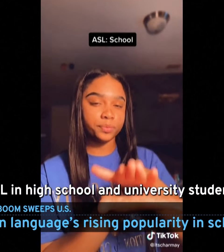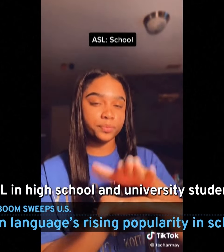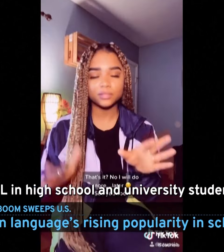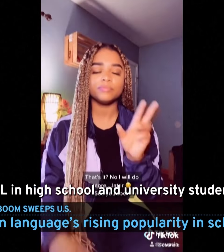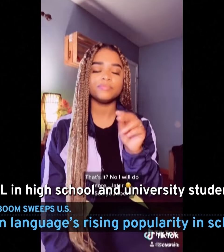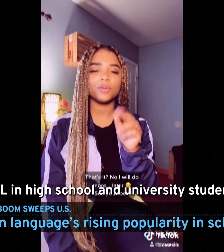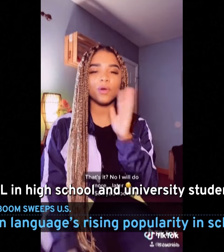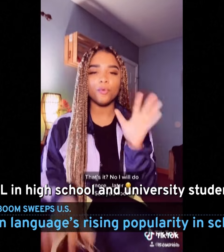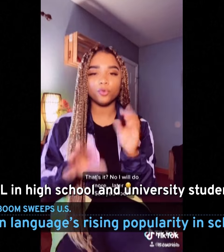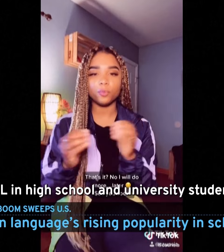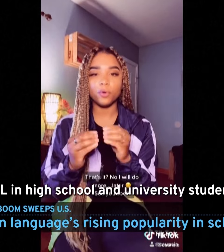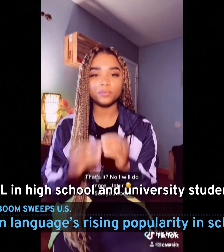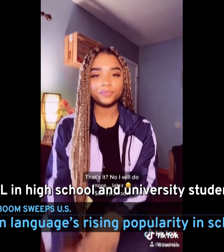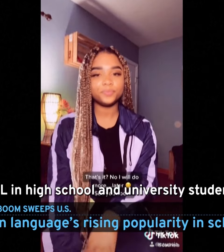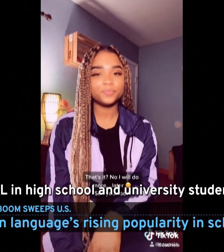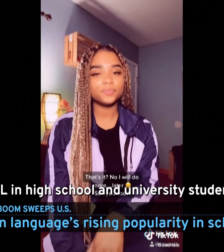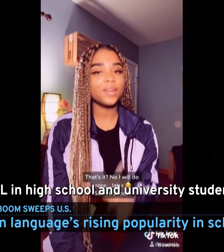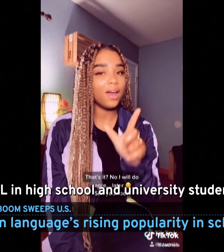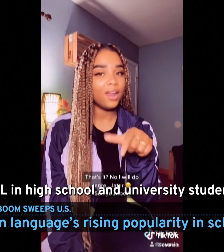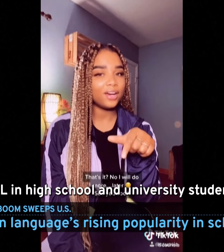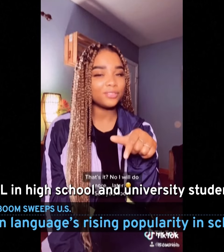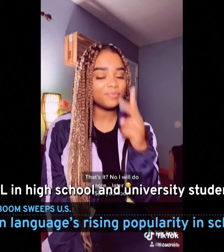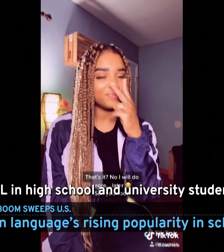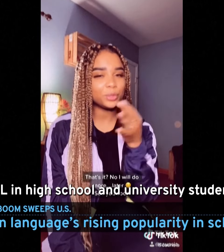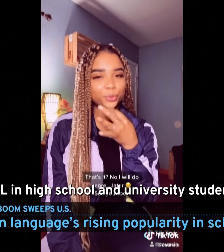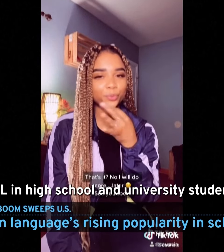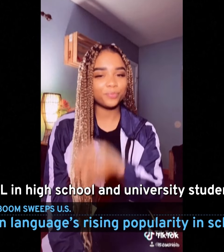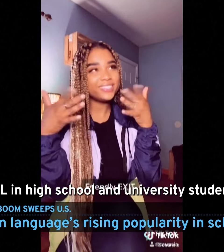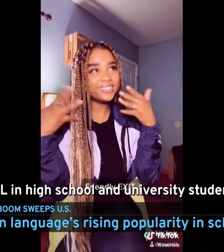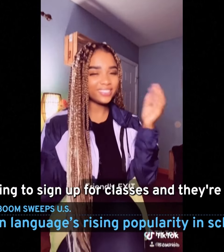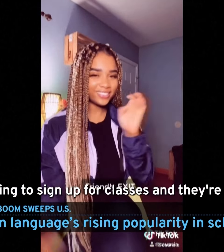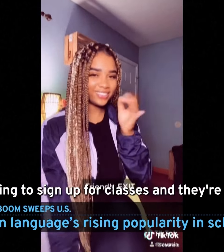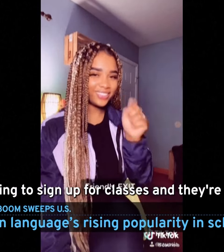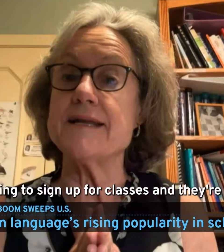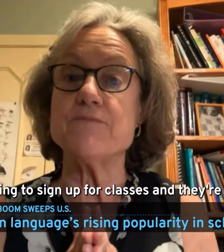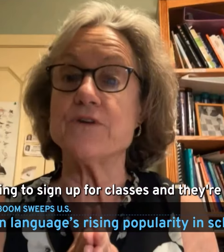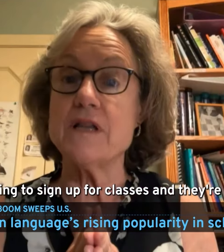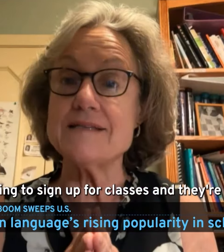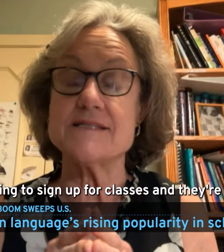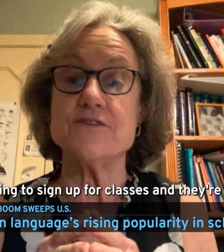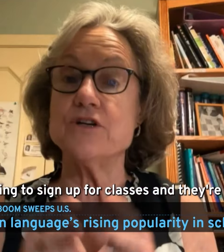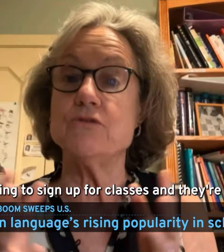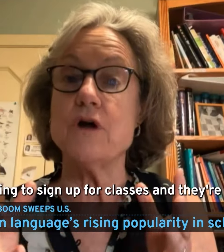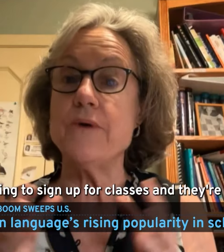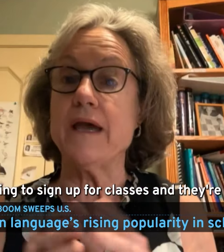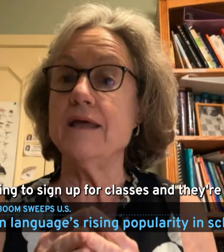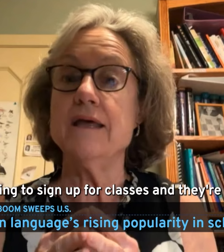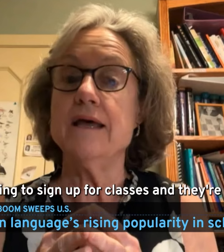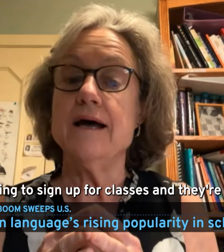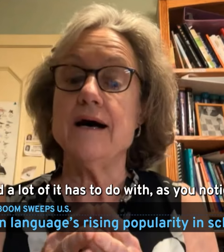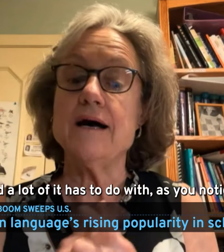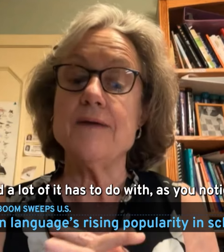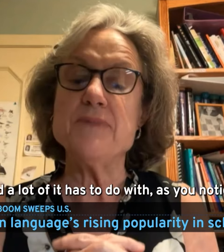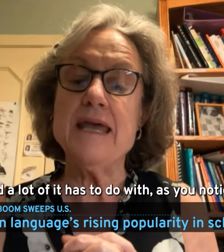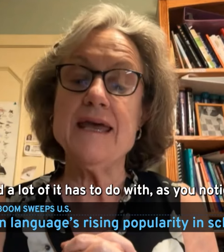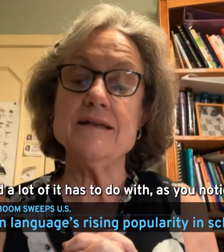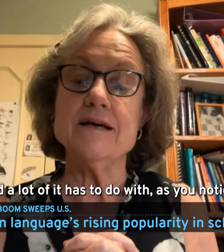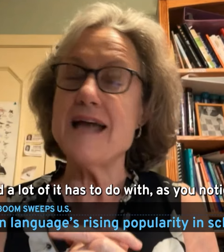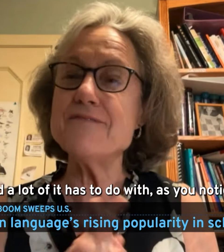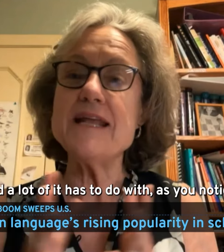ASL in high school and university students are running to sign up for classes, and they're growing. And a lot of it has